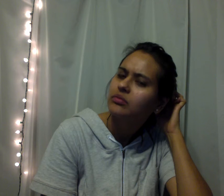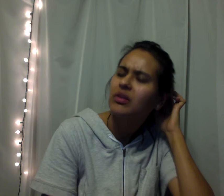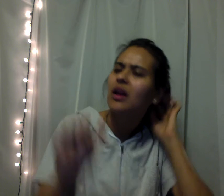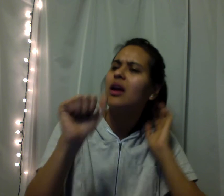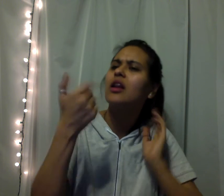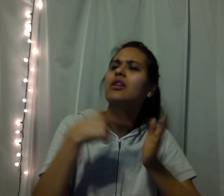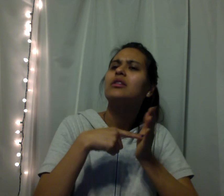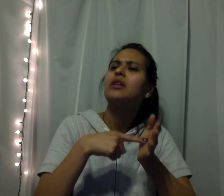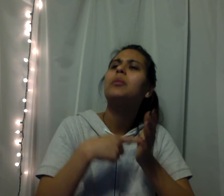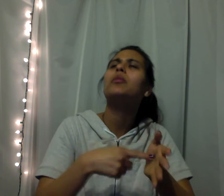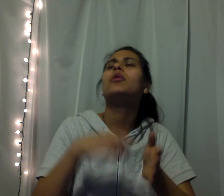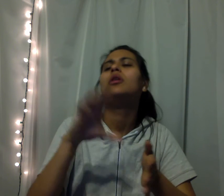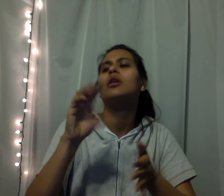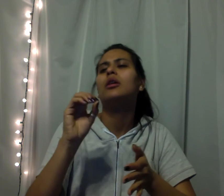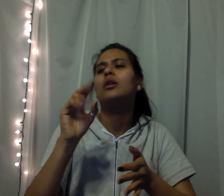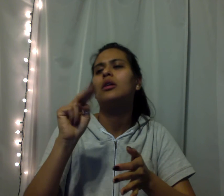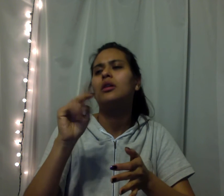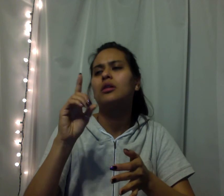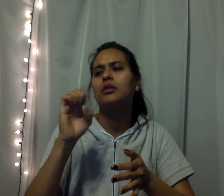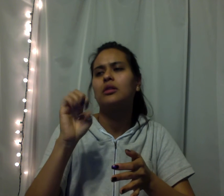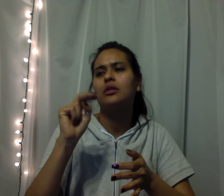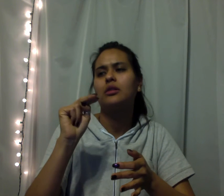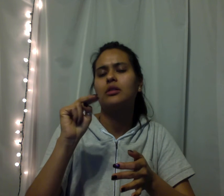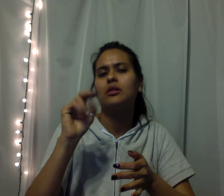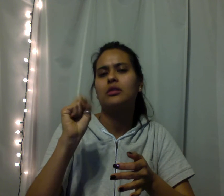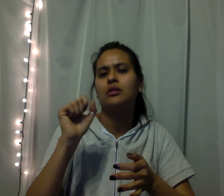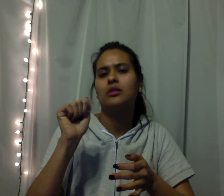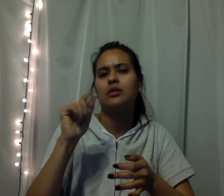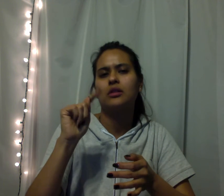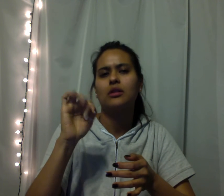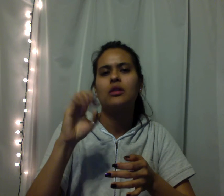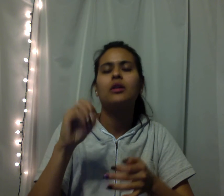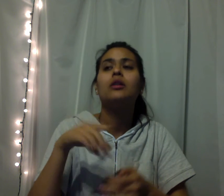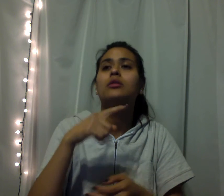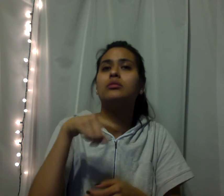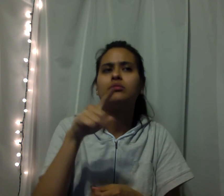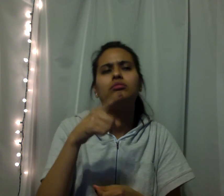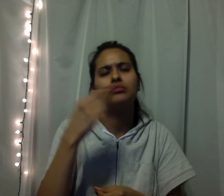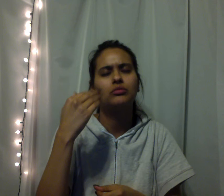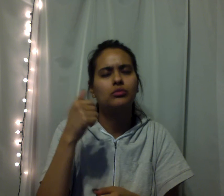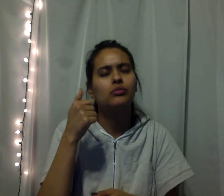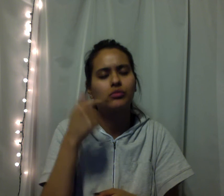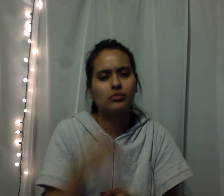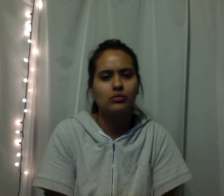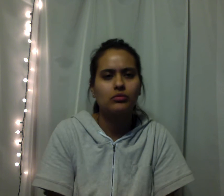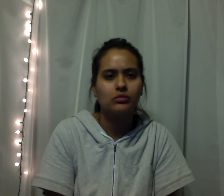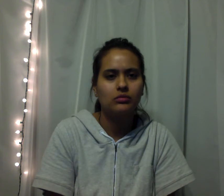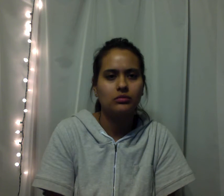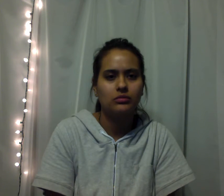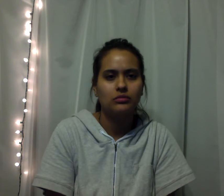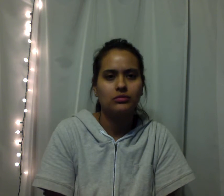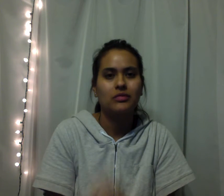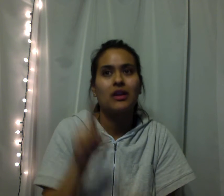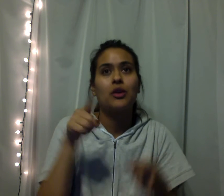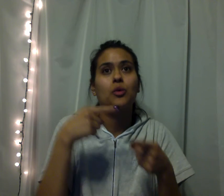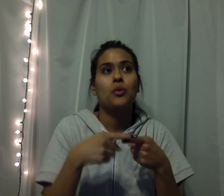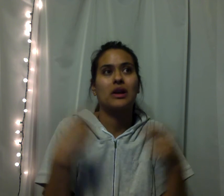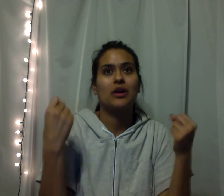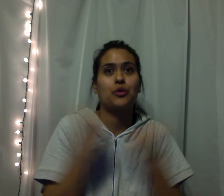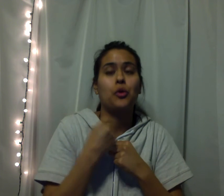I'm sure you've all experienced it. Nathan? When, it's cold outside and you breathe on the window glass. Okay, that's one.